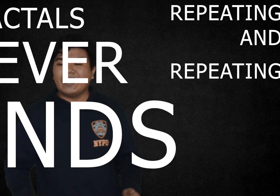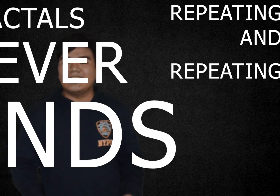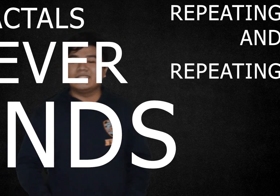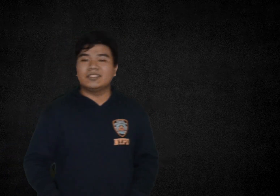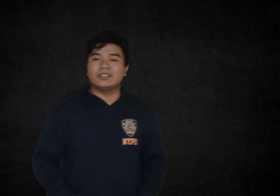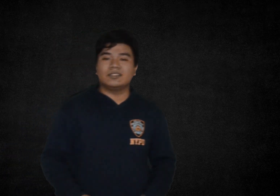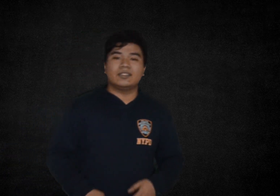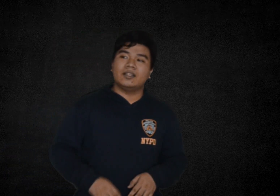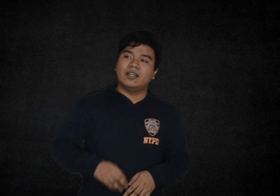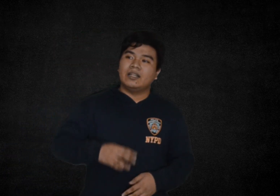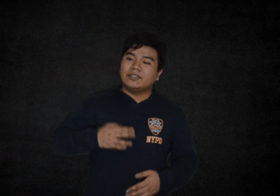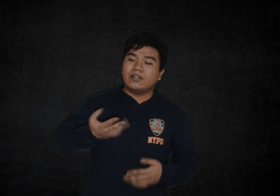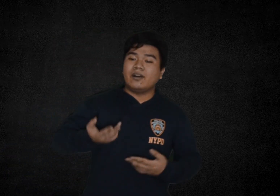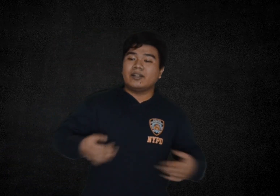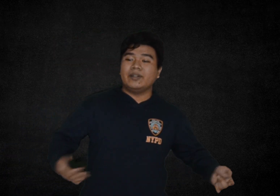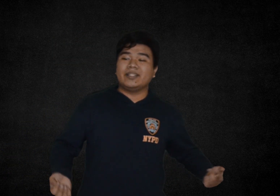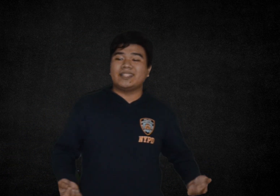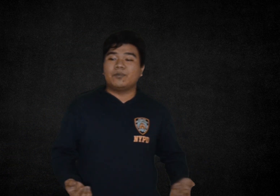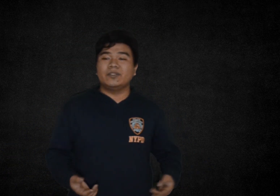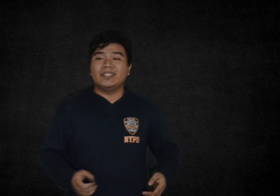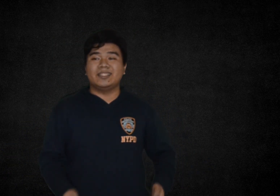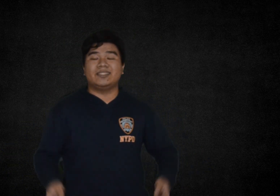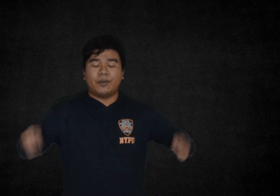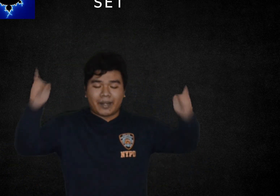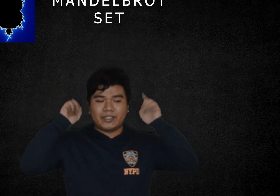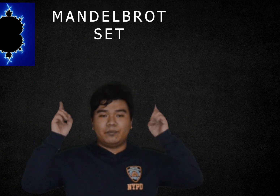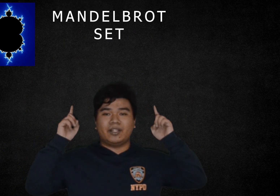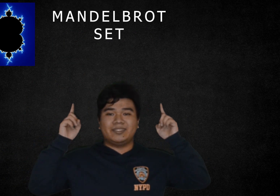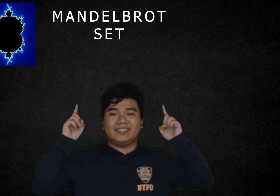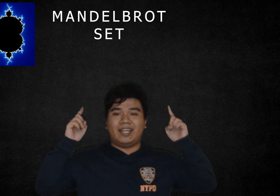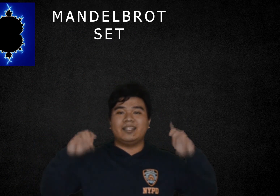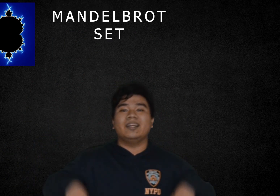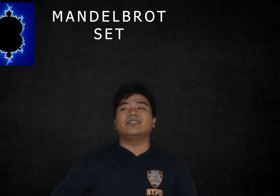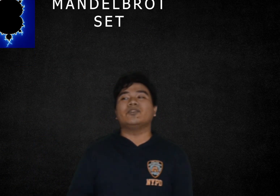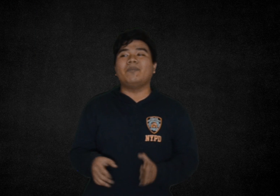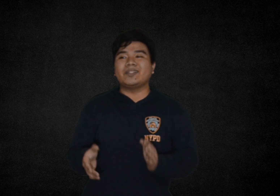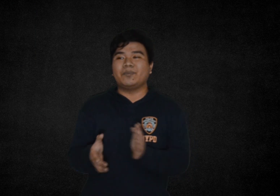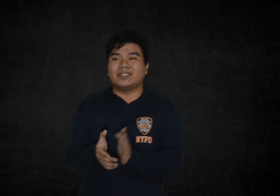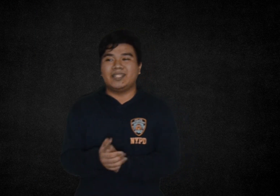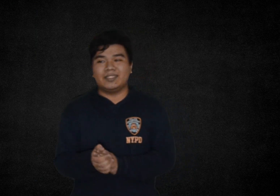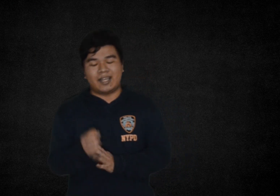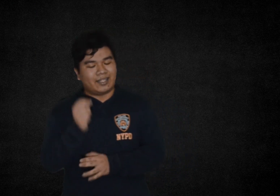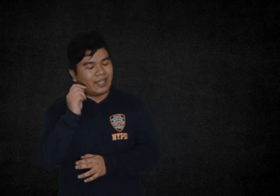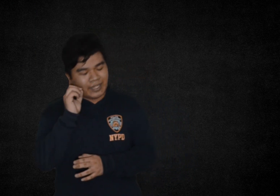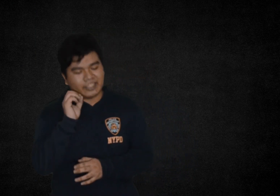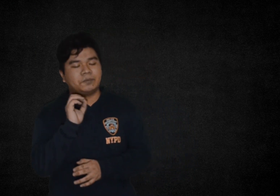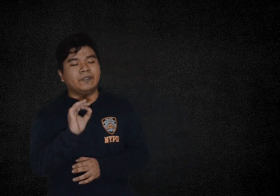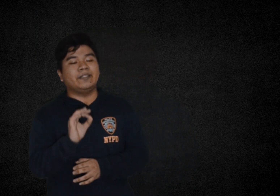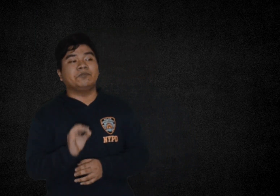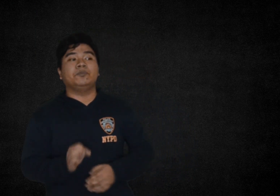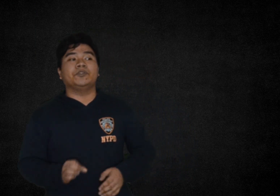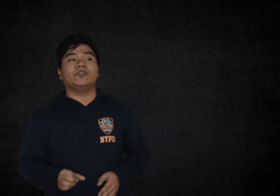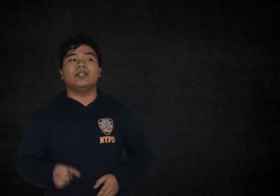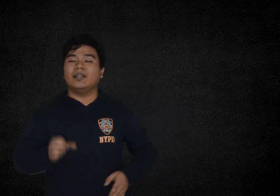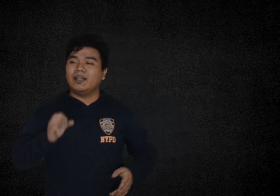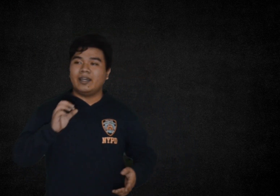ends. So a great example of this is the Mandelbrot set. So Mandelbrot set, I can explain it briefly